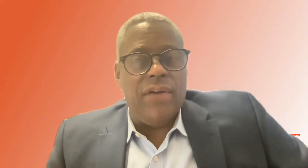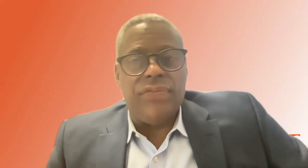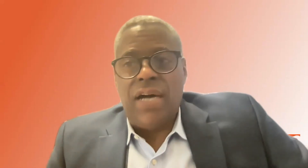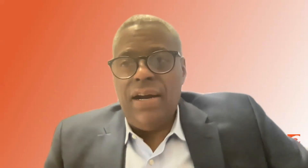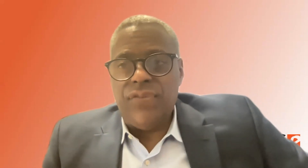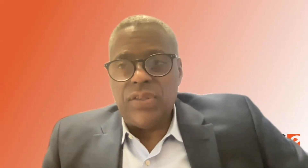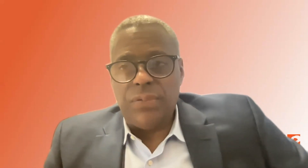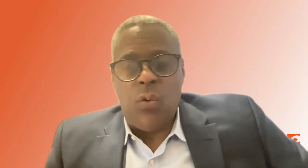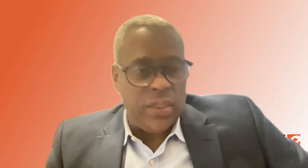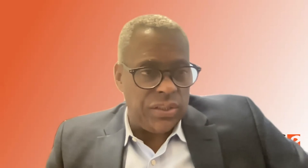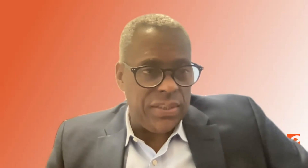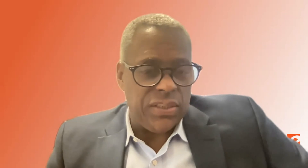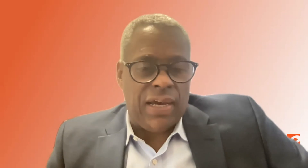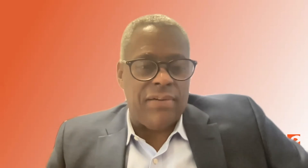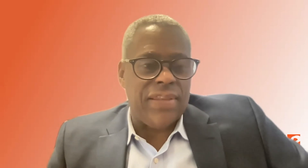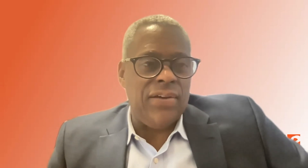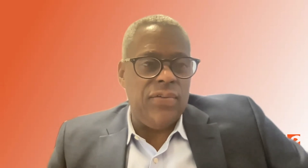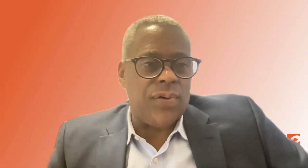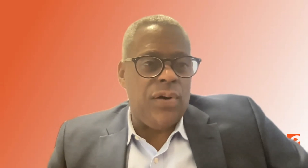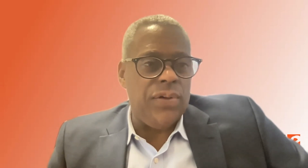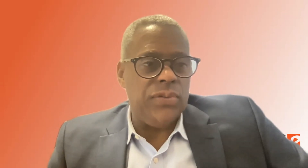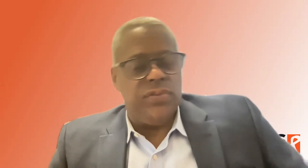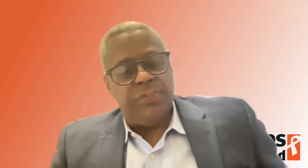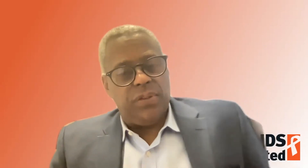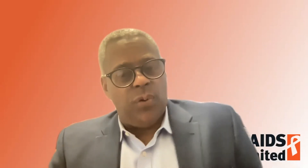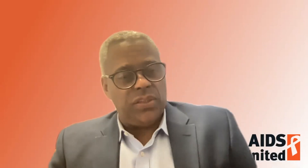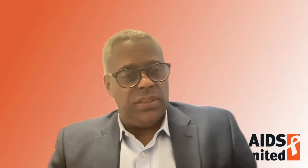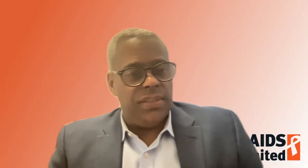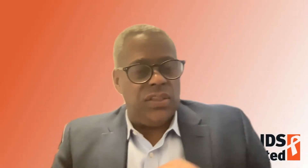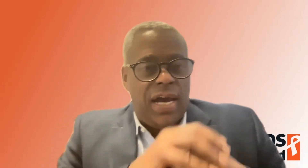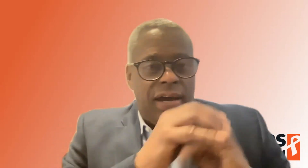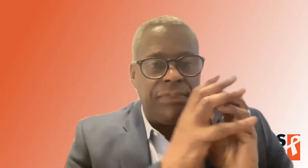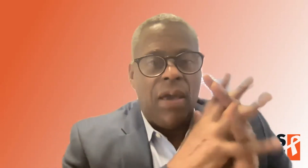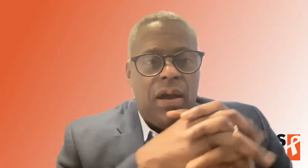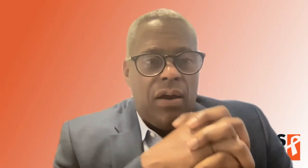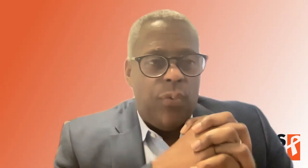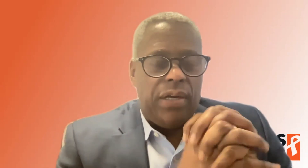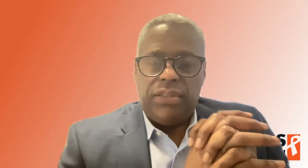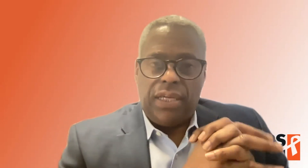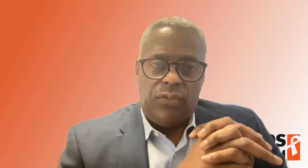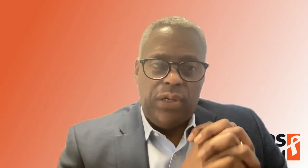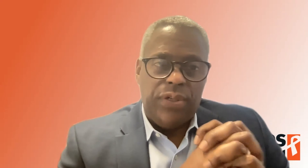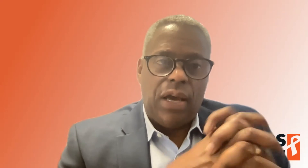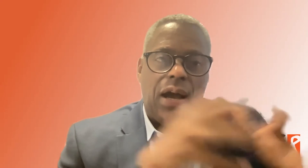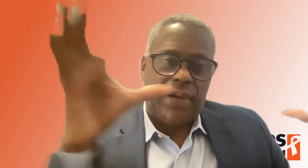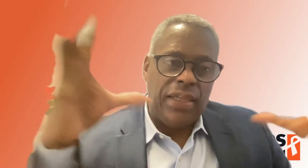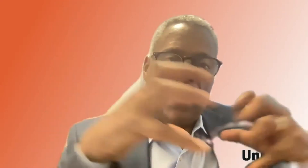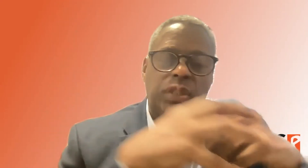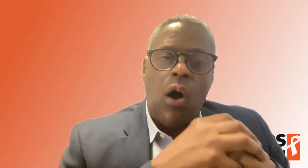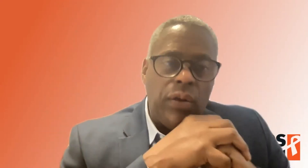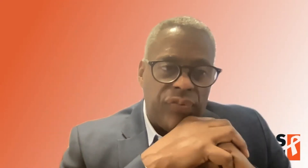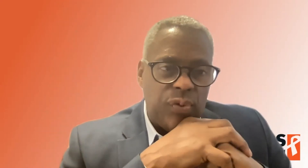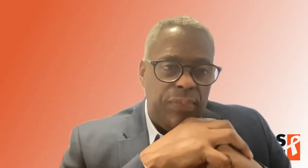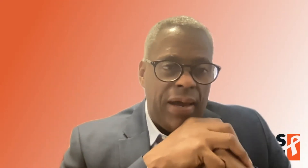do have time for some questions, and thank you for all those who have put questions in the chat. We said that we would